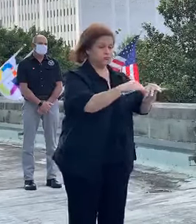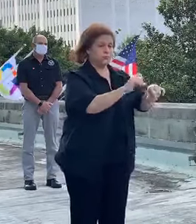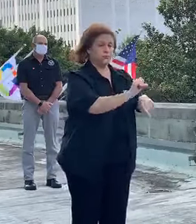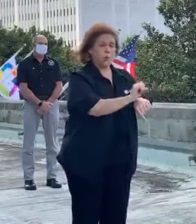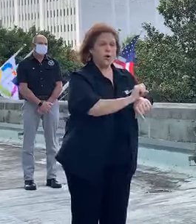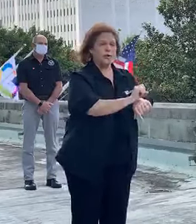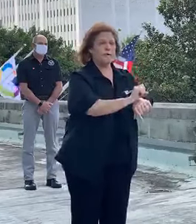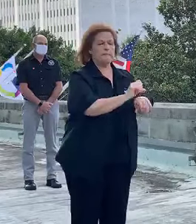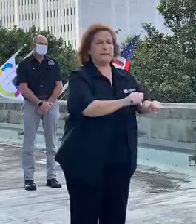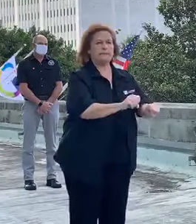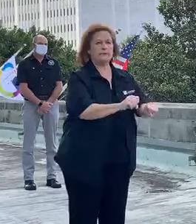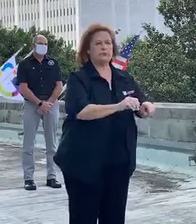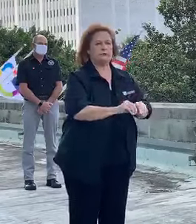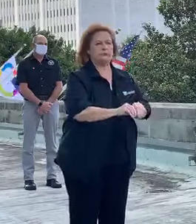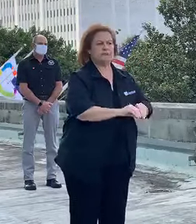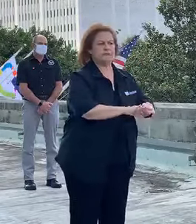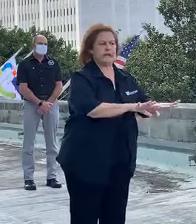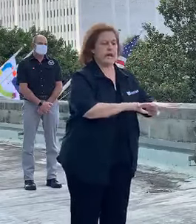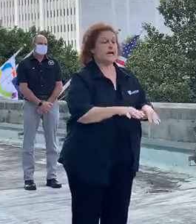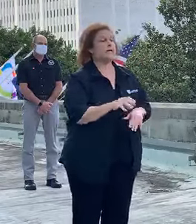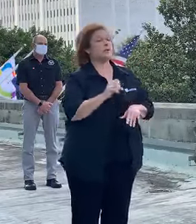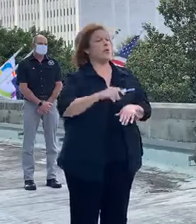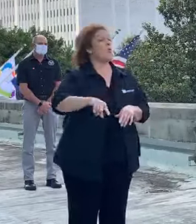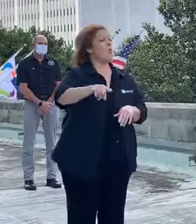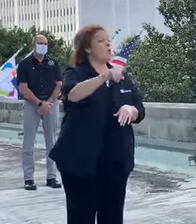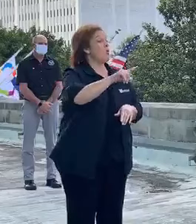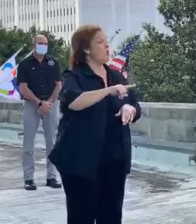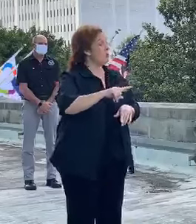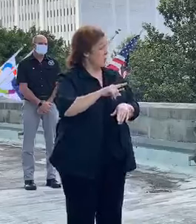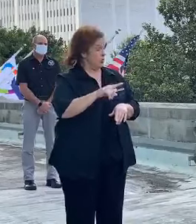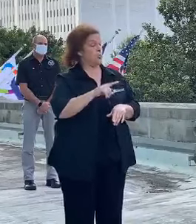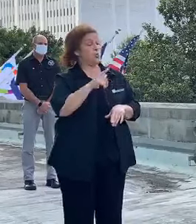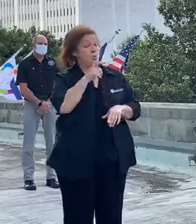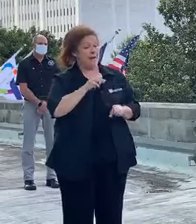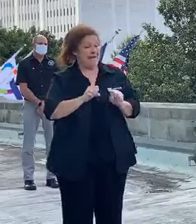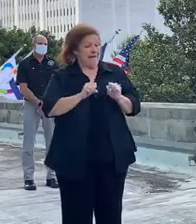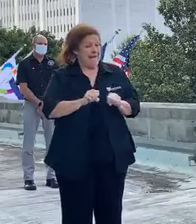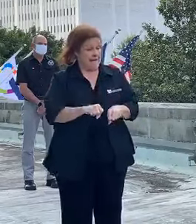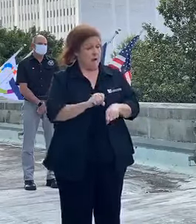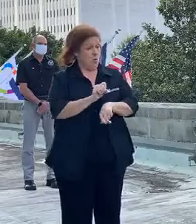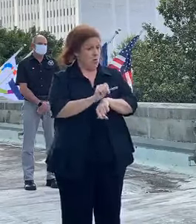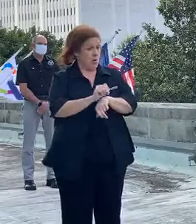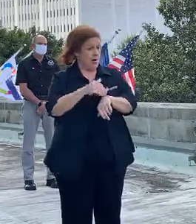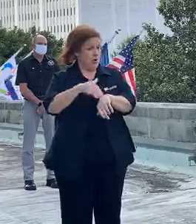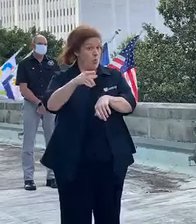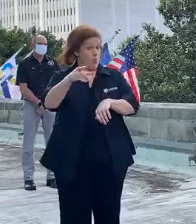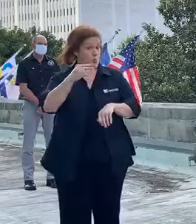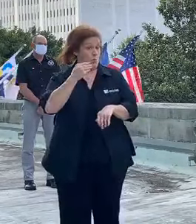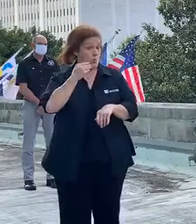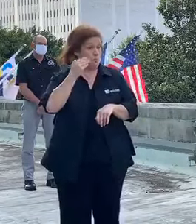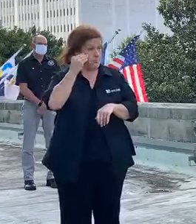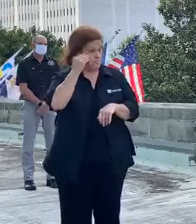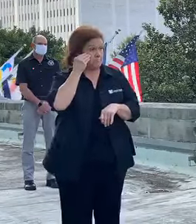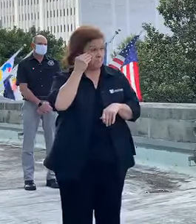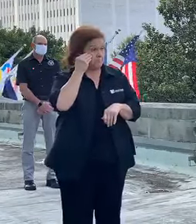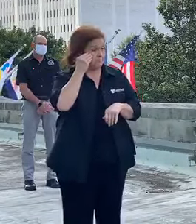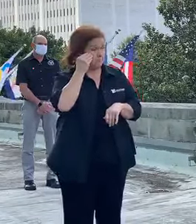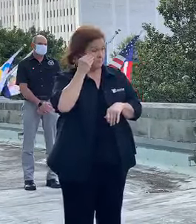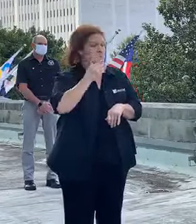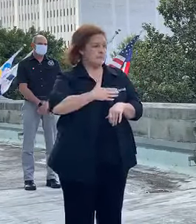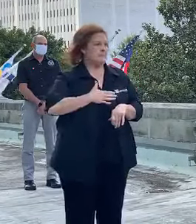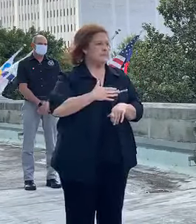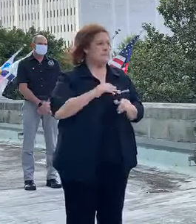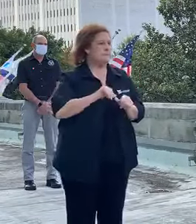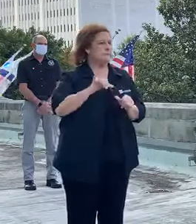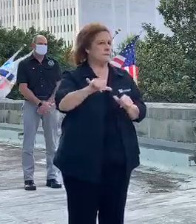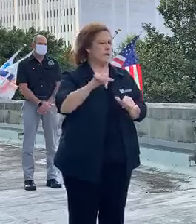spreads quicker. So those of you who are privileged enough to maintain your livelihood by staying home, you should